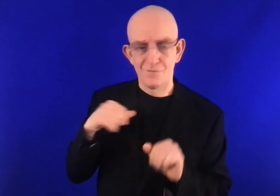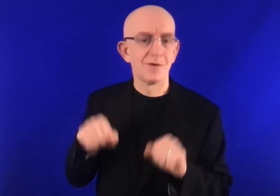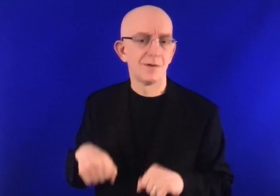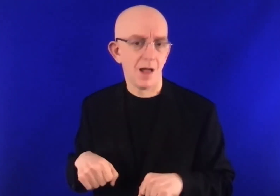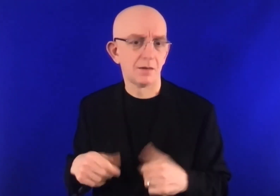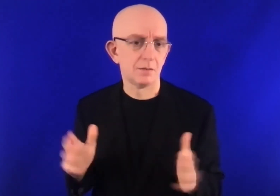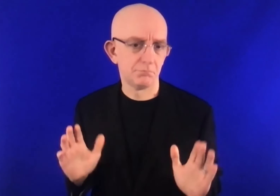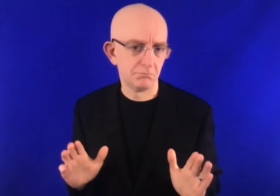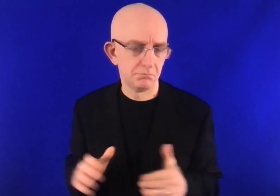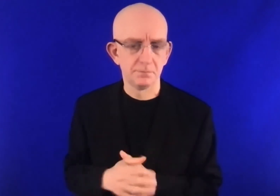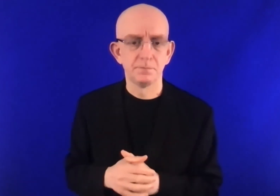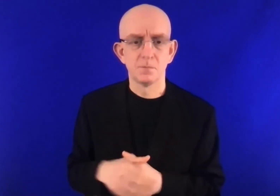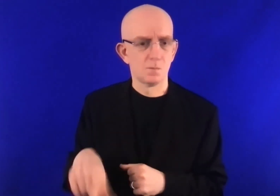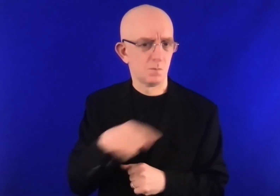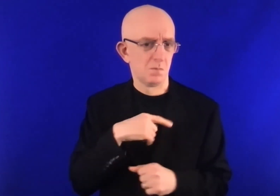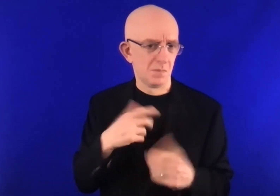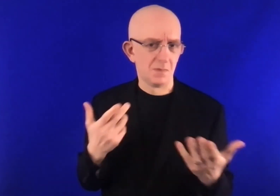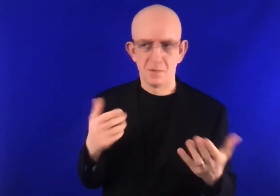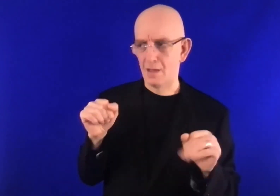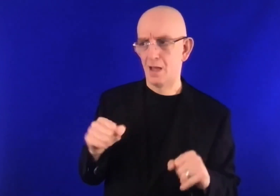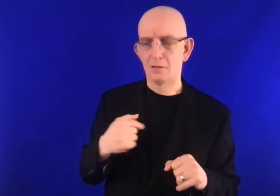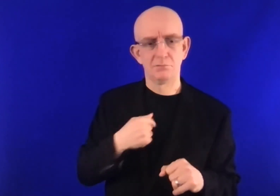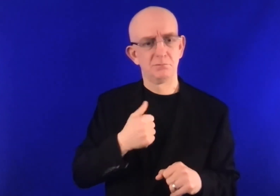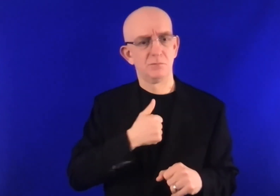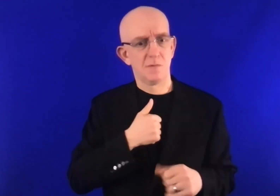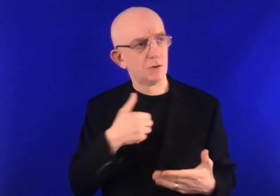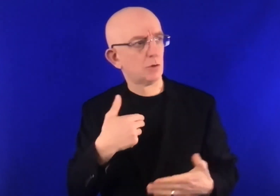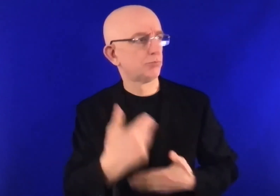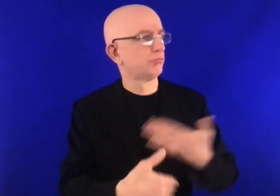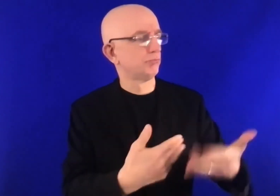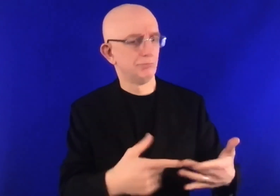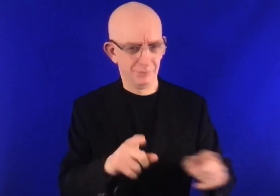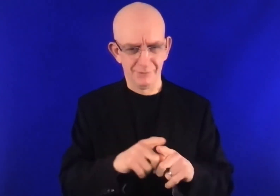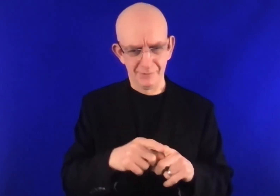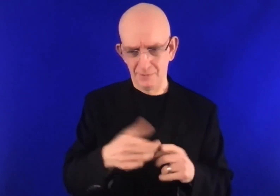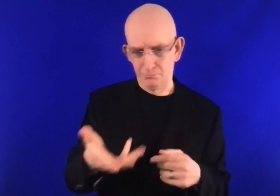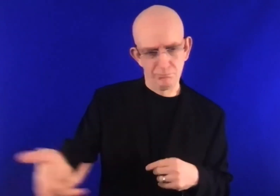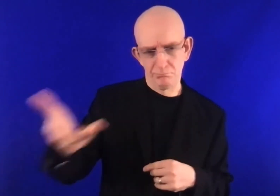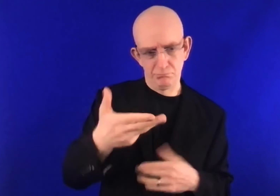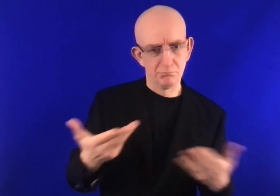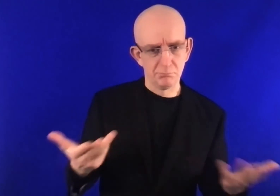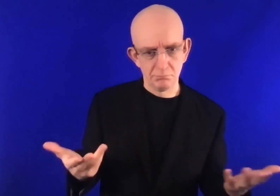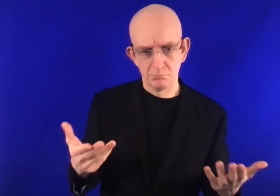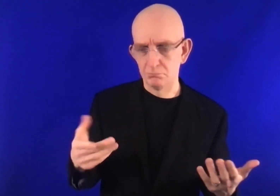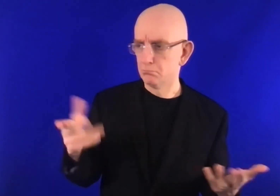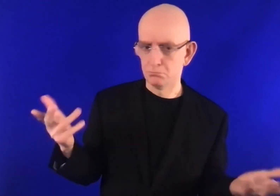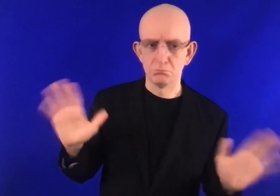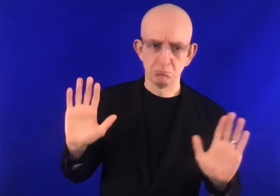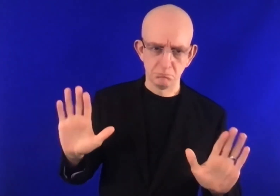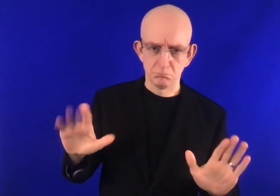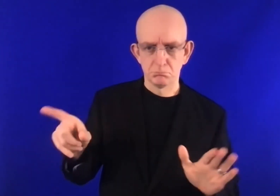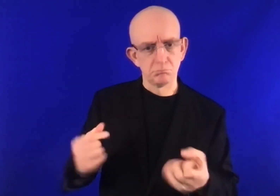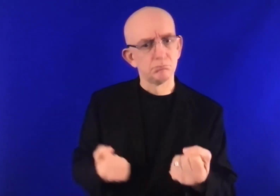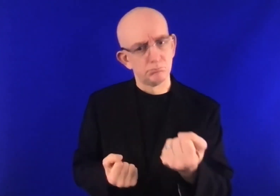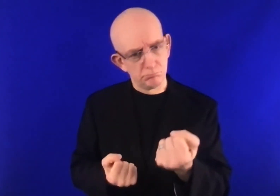others. So they should hold our back and show us the love that we are